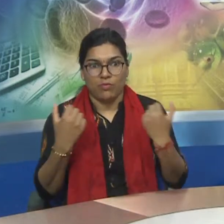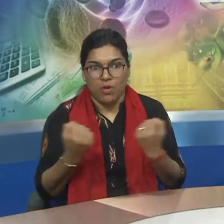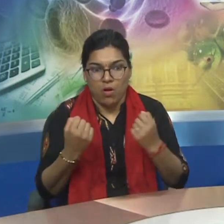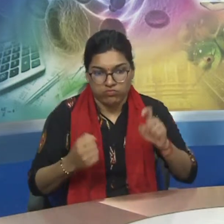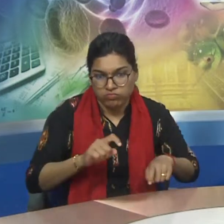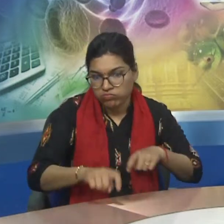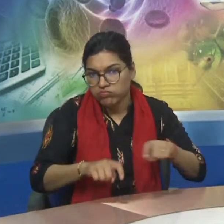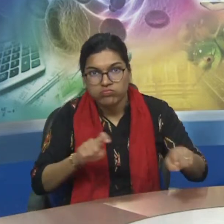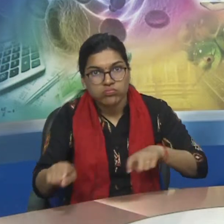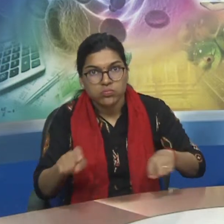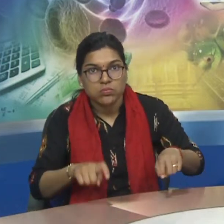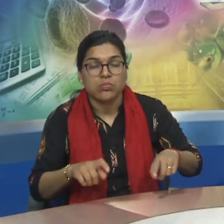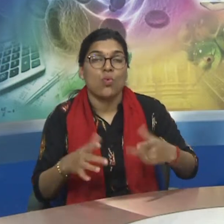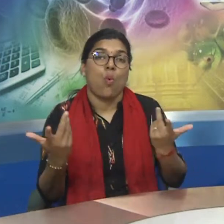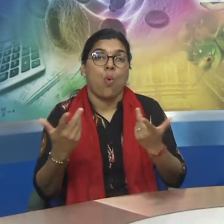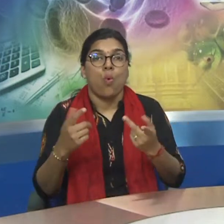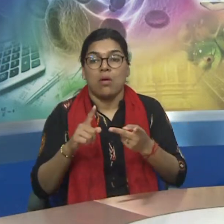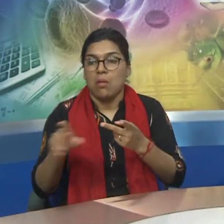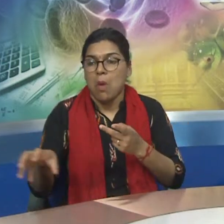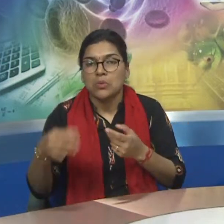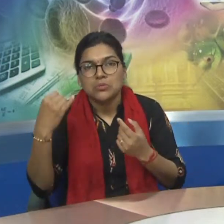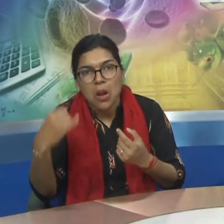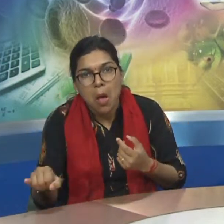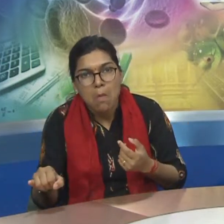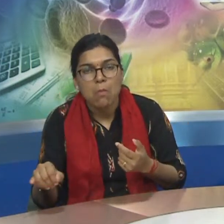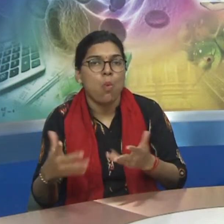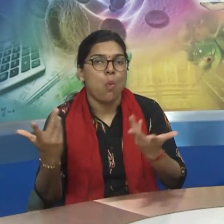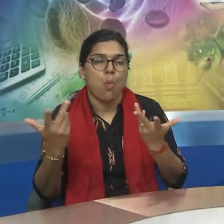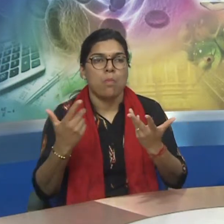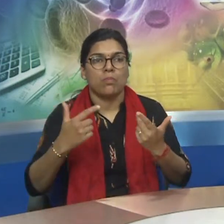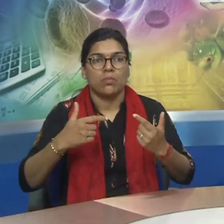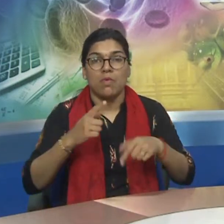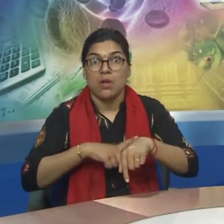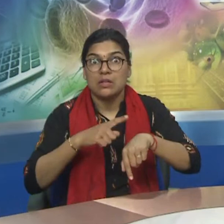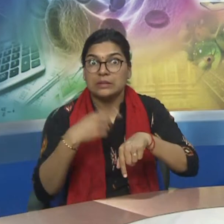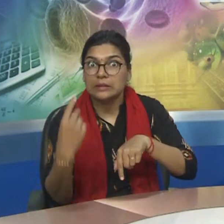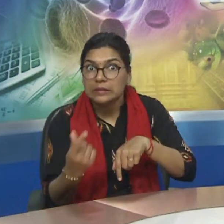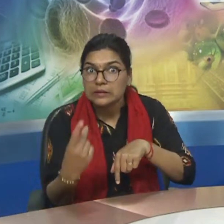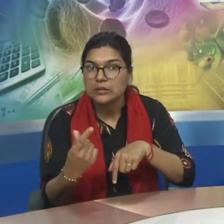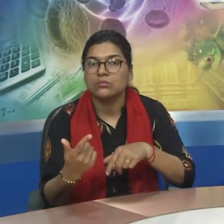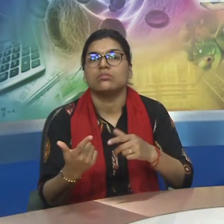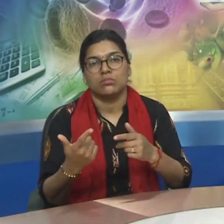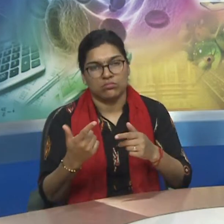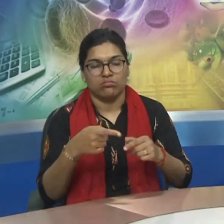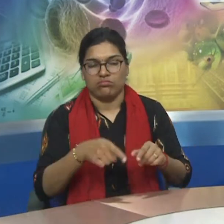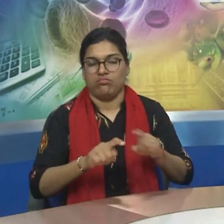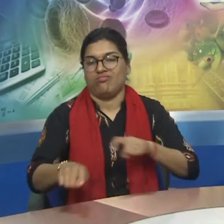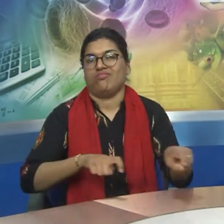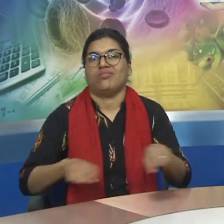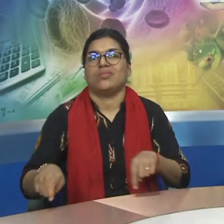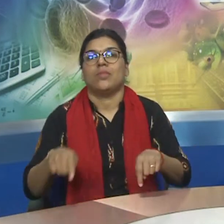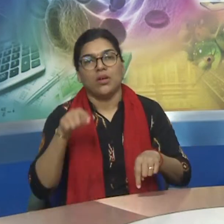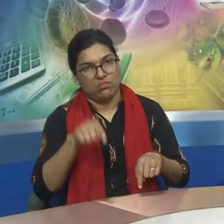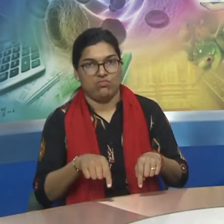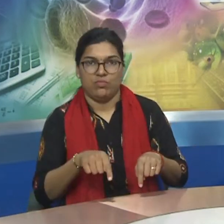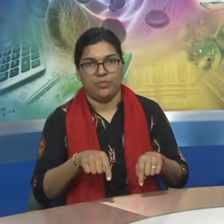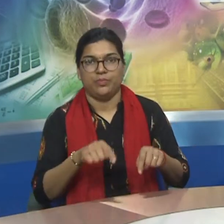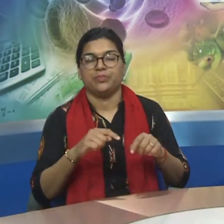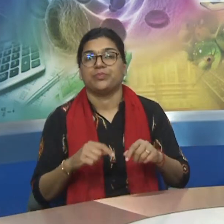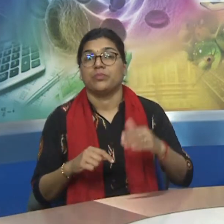It is better that we remember these shortcut keys because sometimes when our mouse is not working, then it helps us do